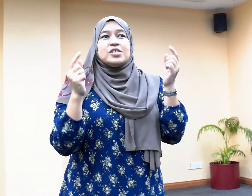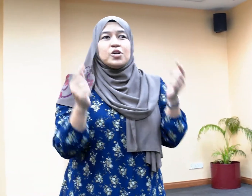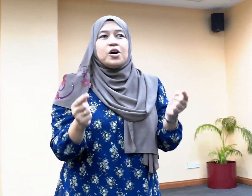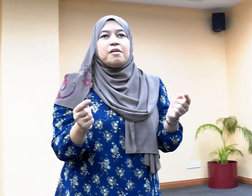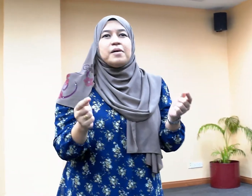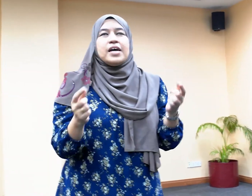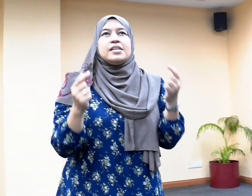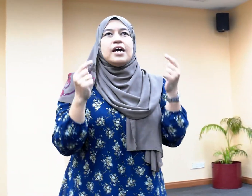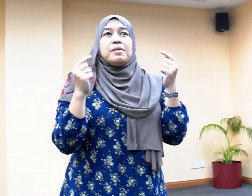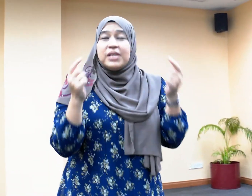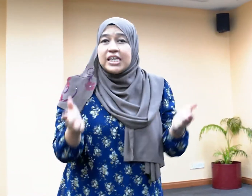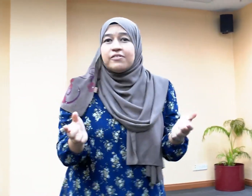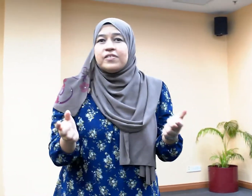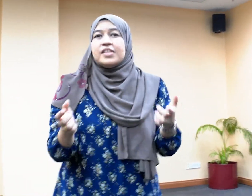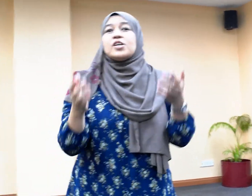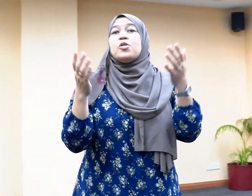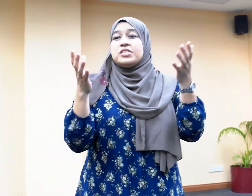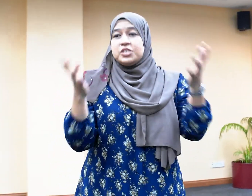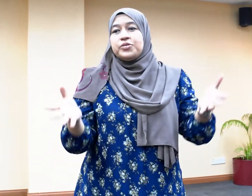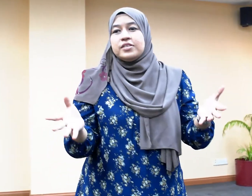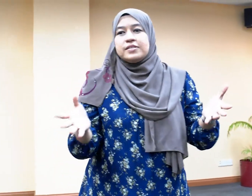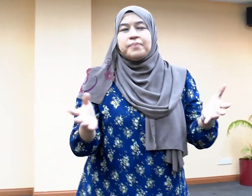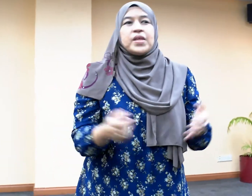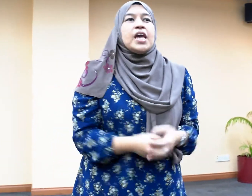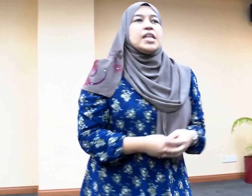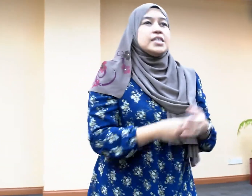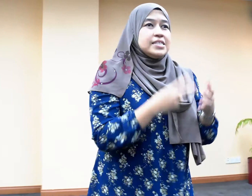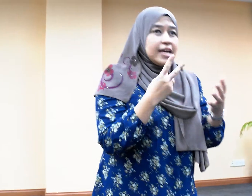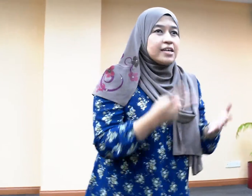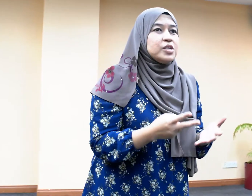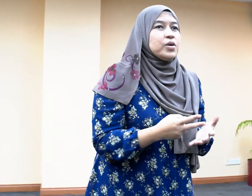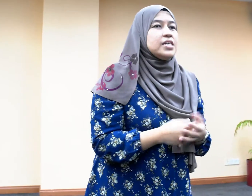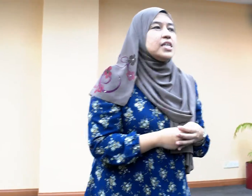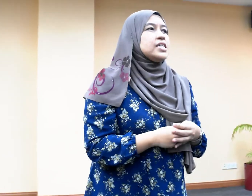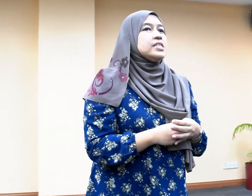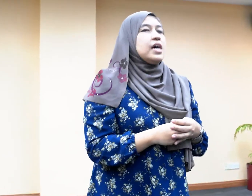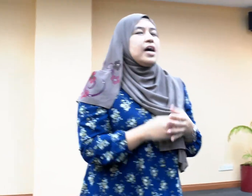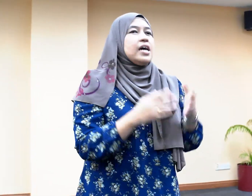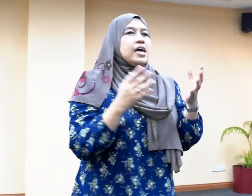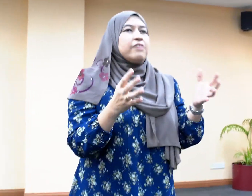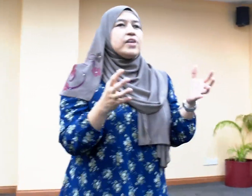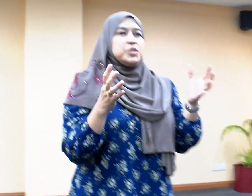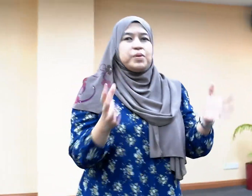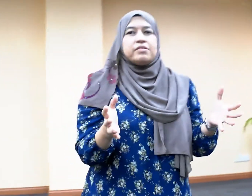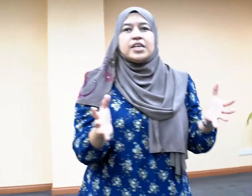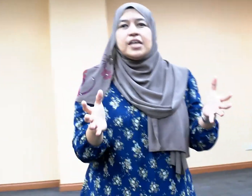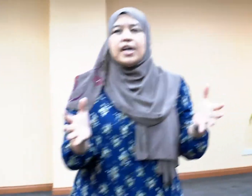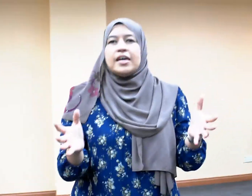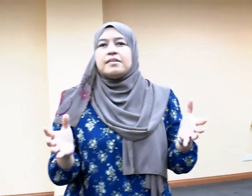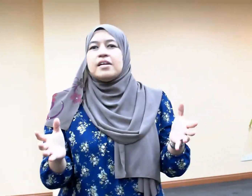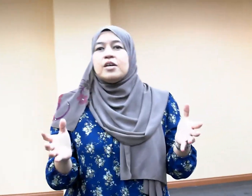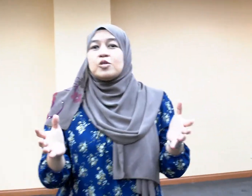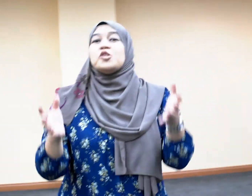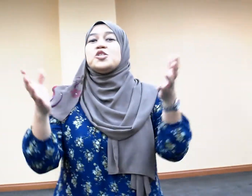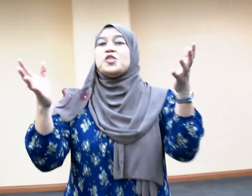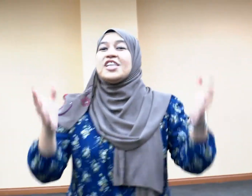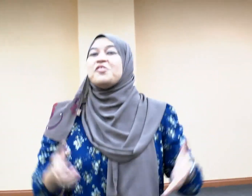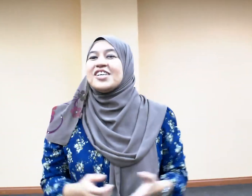saw I believe the ghost is real The second one is I have experience at control tower